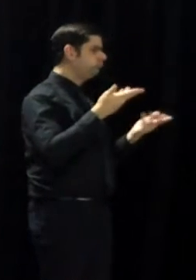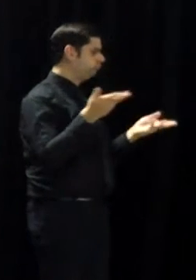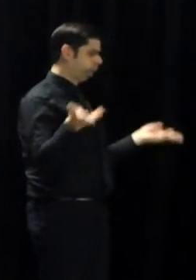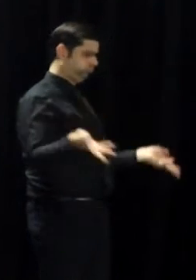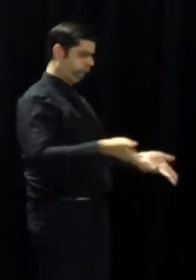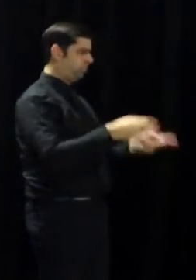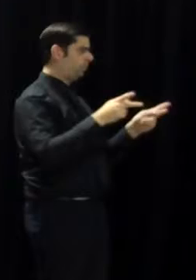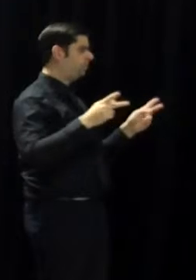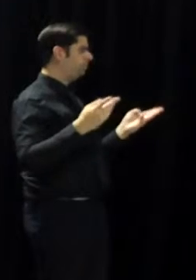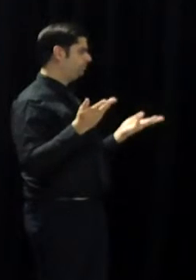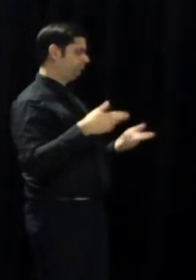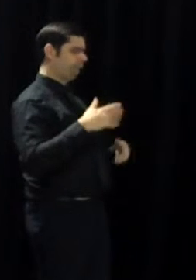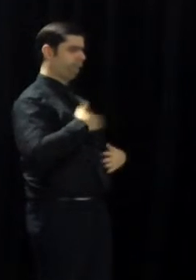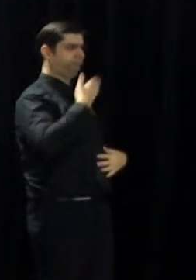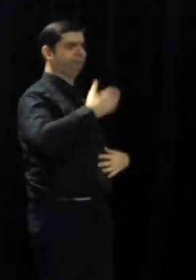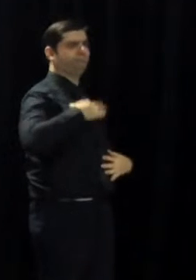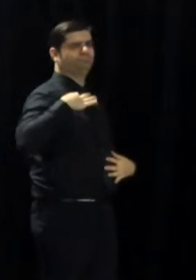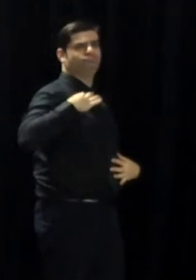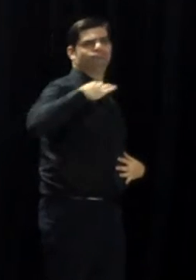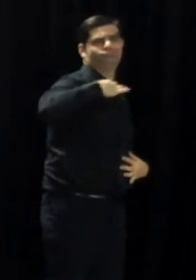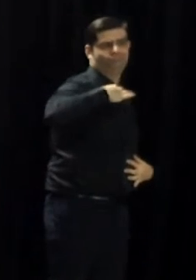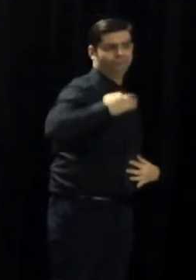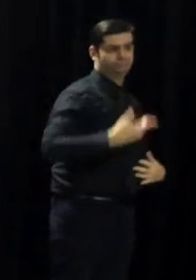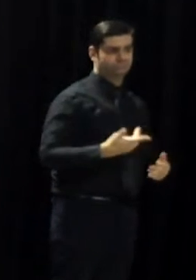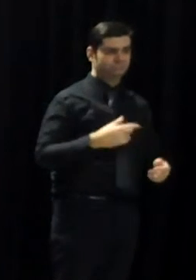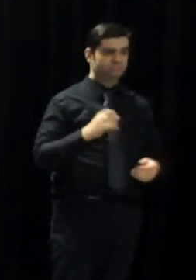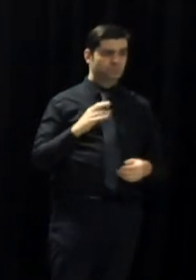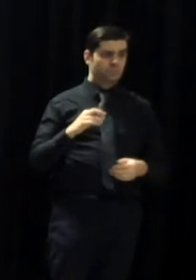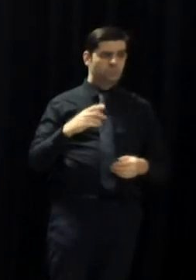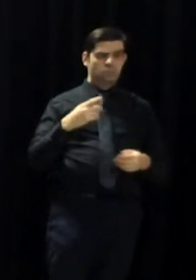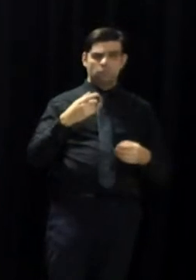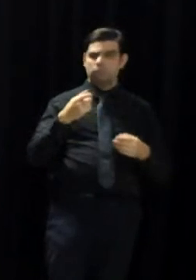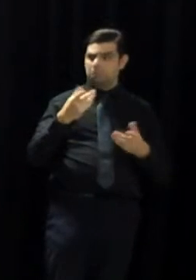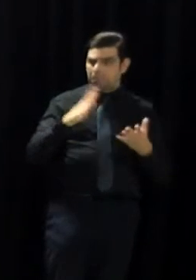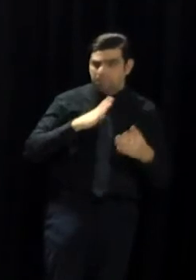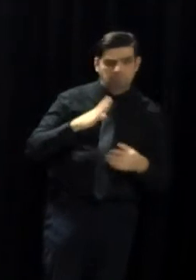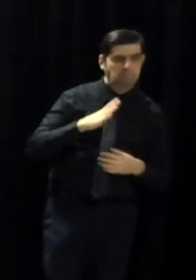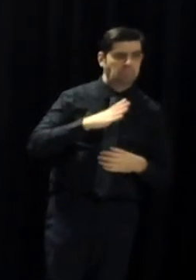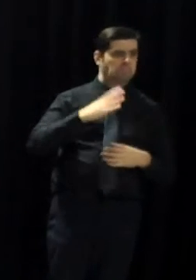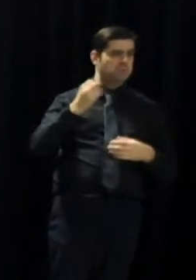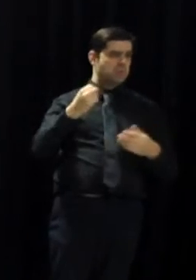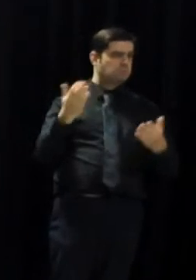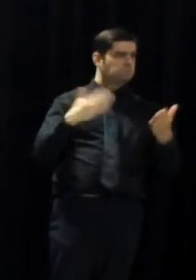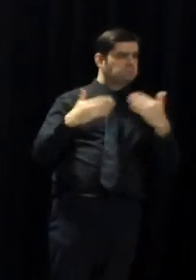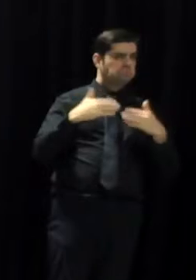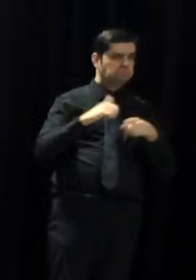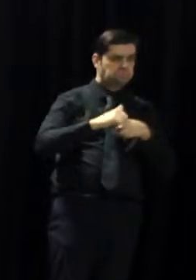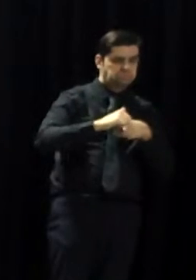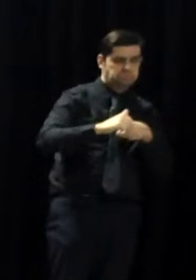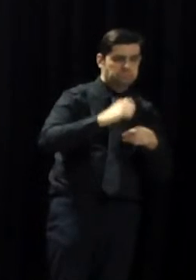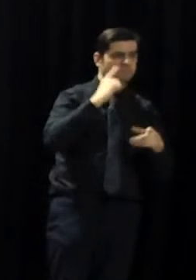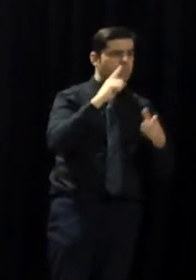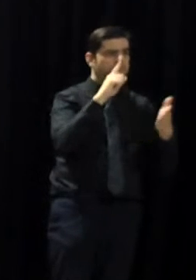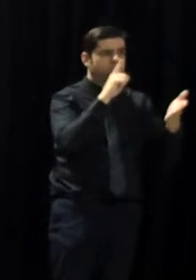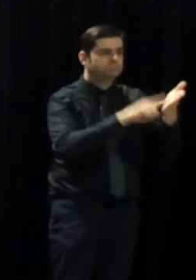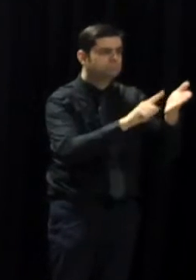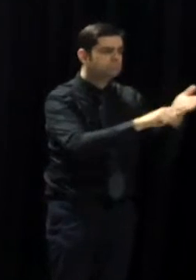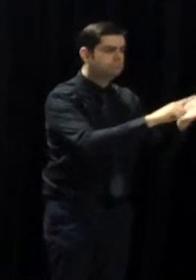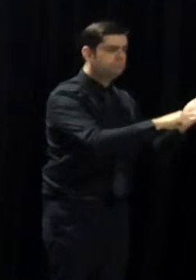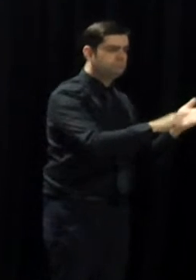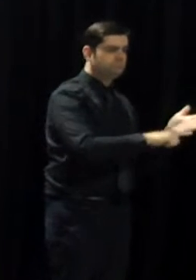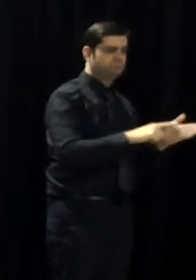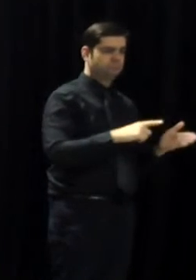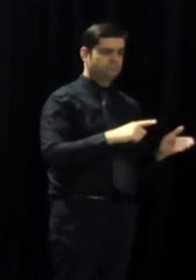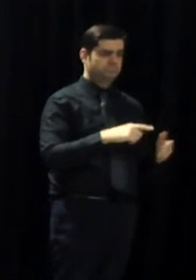with the Johns Hopkins course. They'll work from their own business and the company's resources, and they'll do